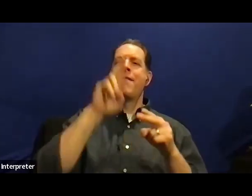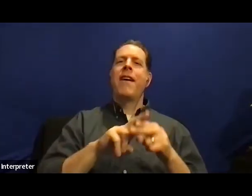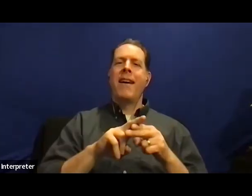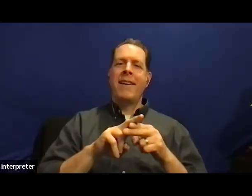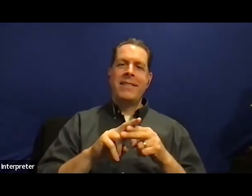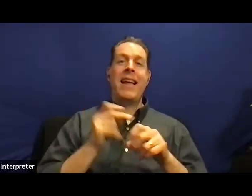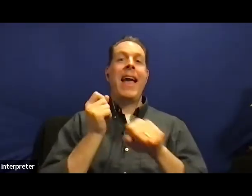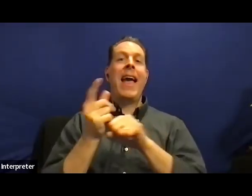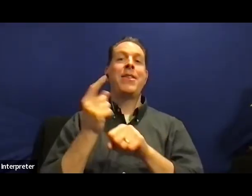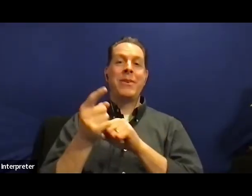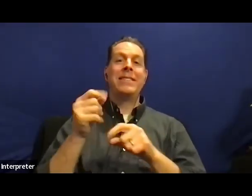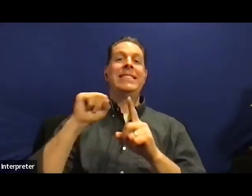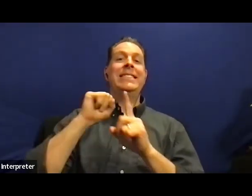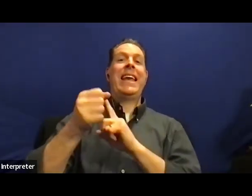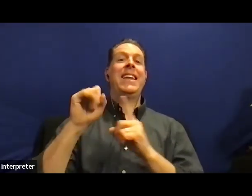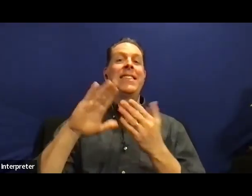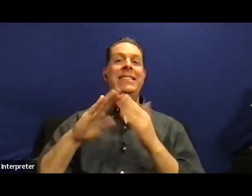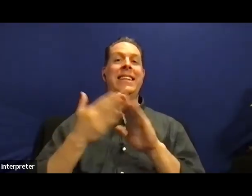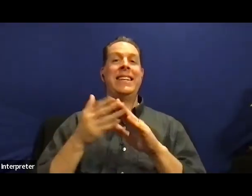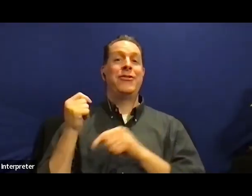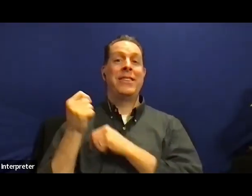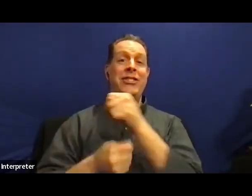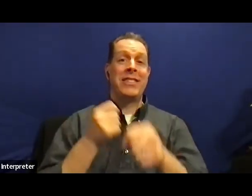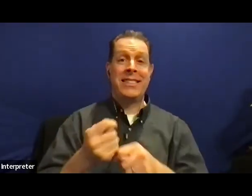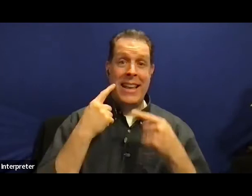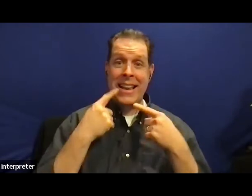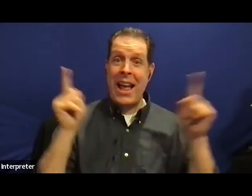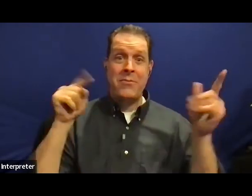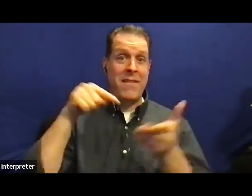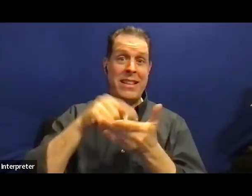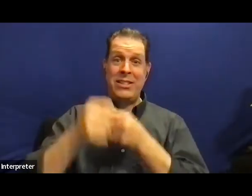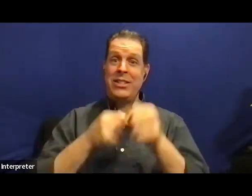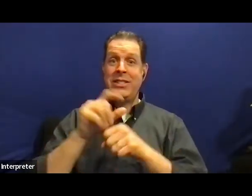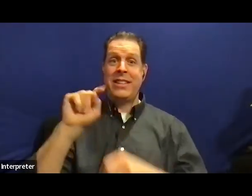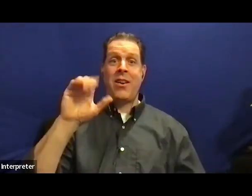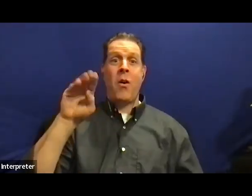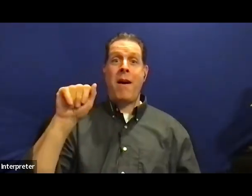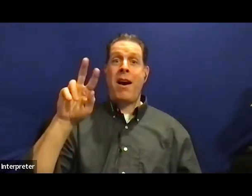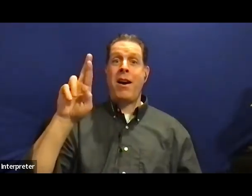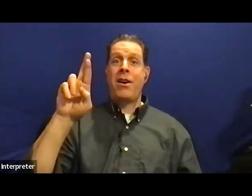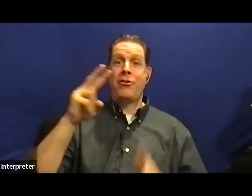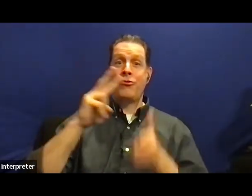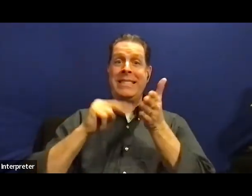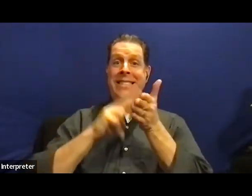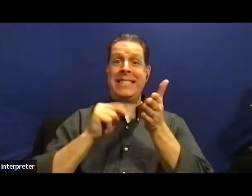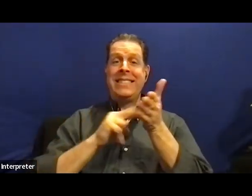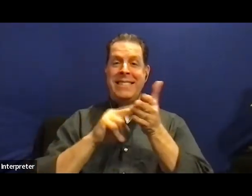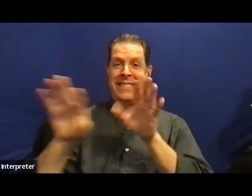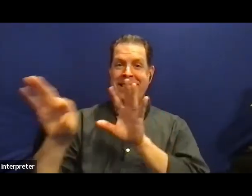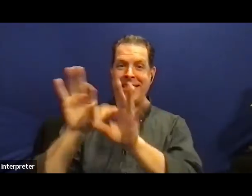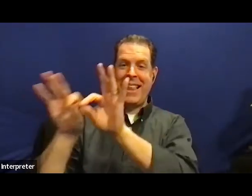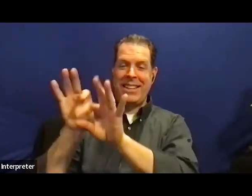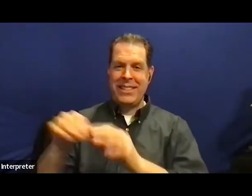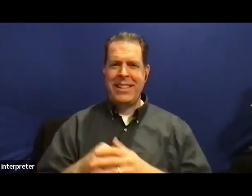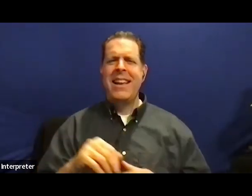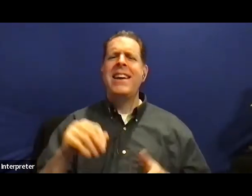State of the City tradition, the announcement of this year's Tacoma Reads selections. Tacoma Reads